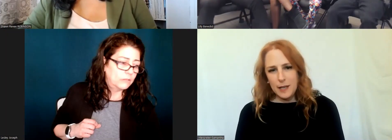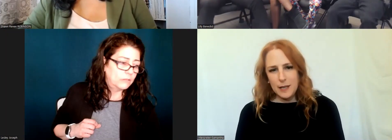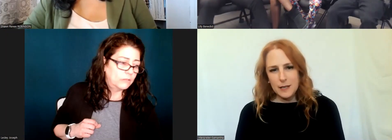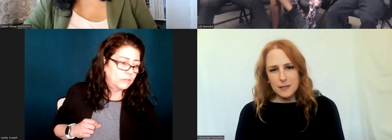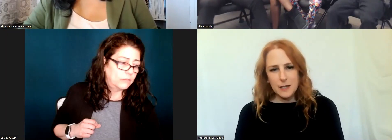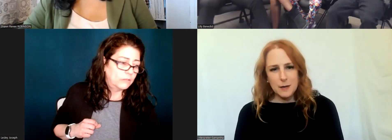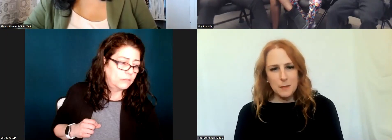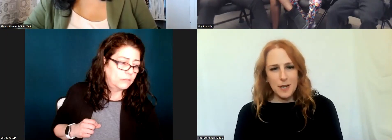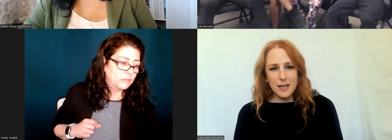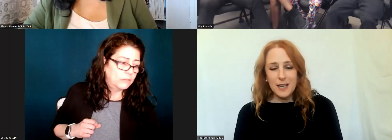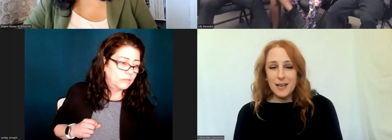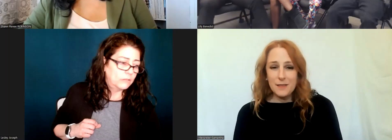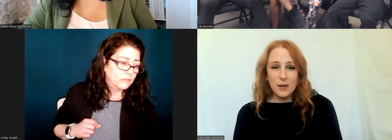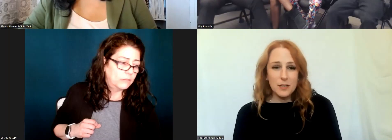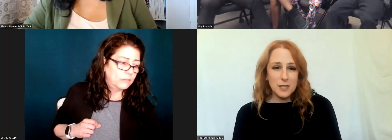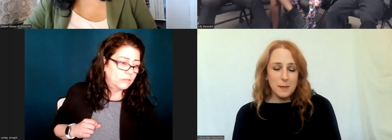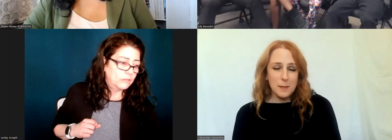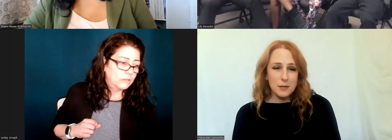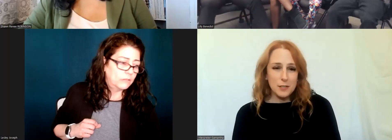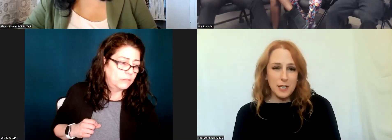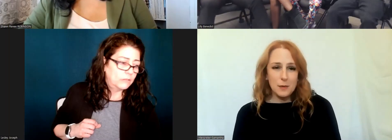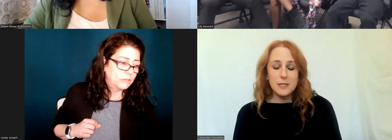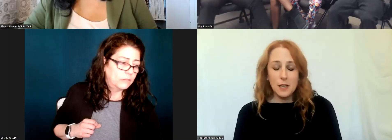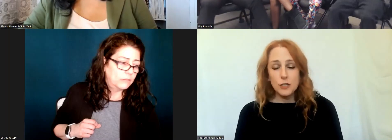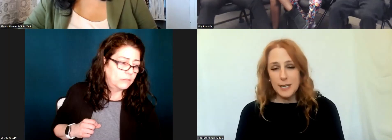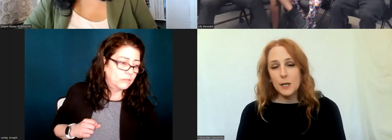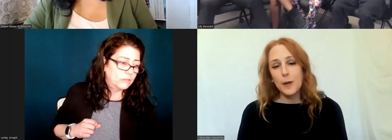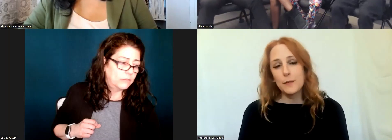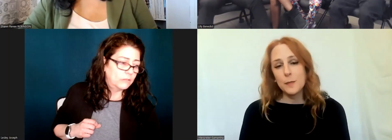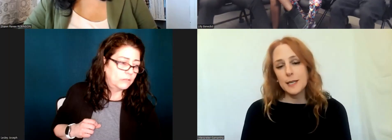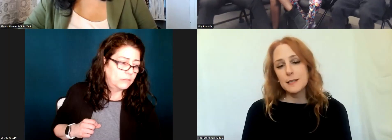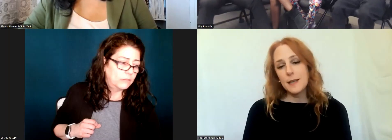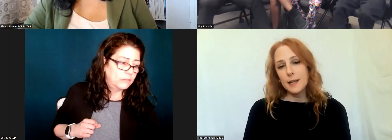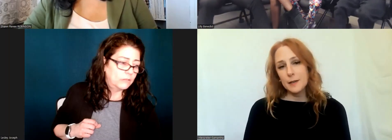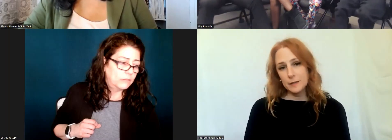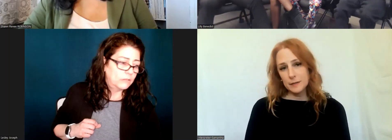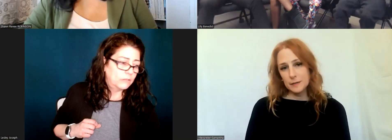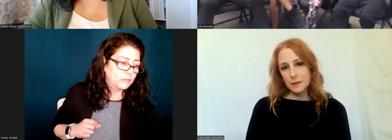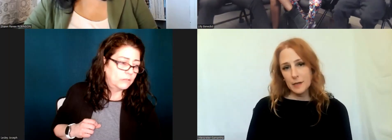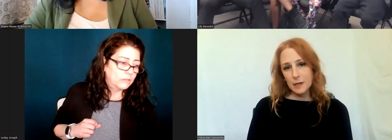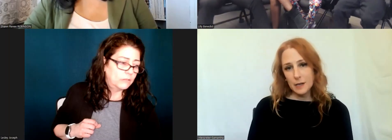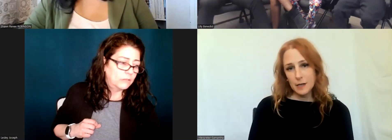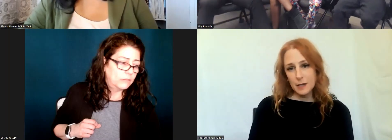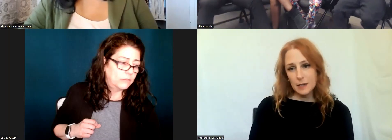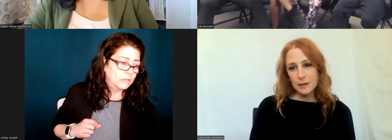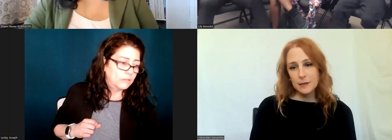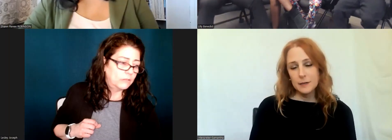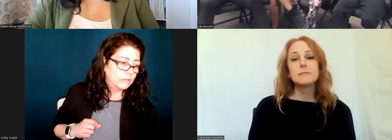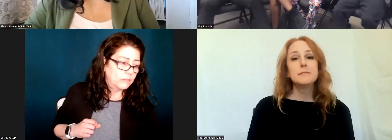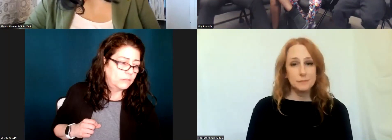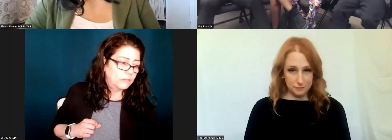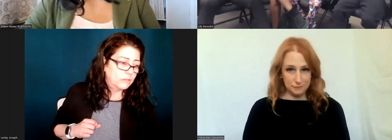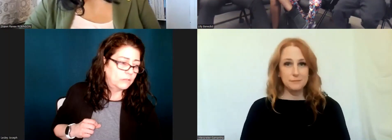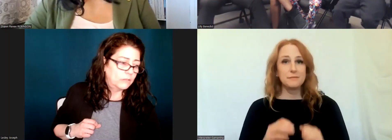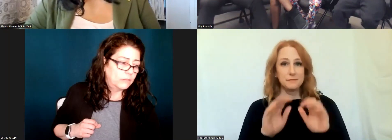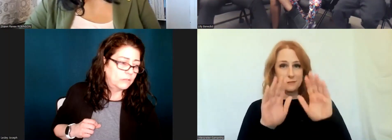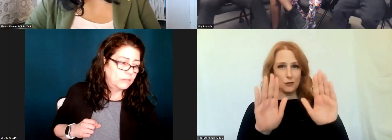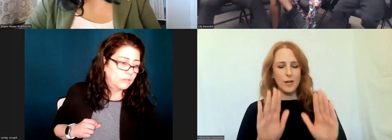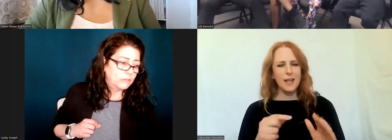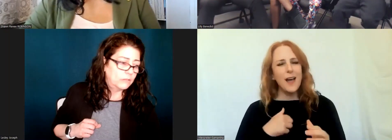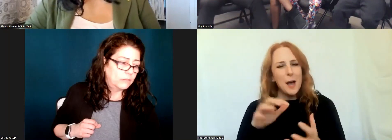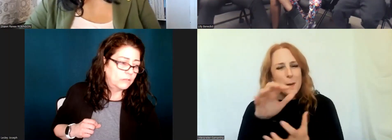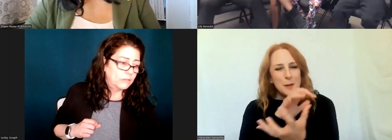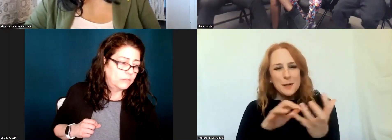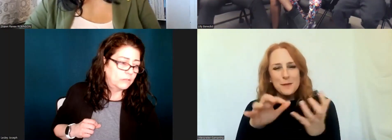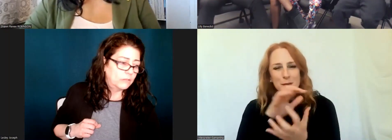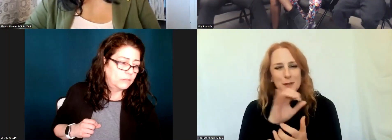communicate. But I can have a hard time understanding what everybody is saying. Right. I'm confused as